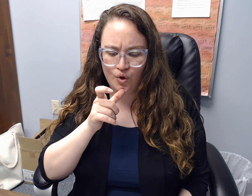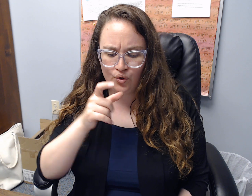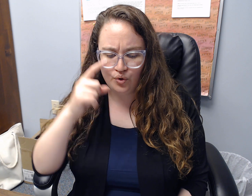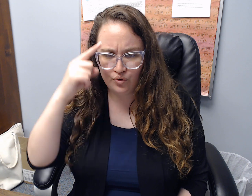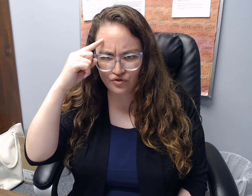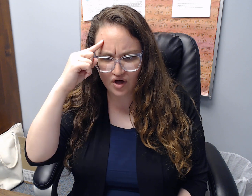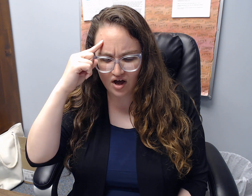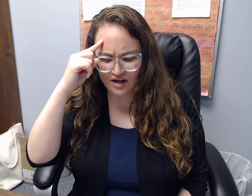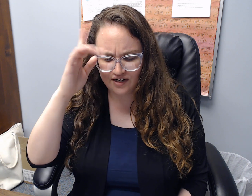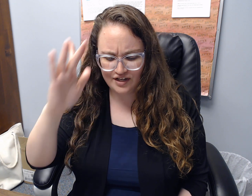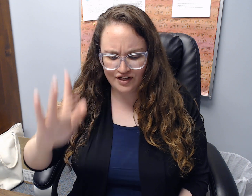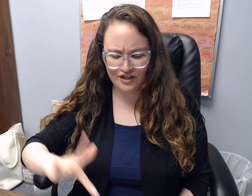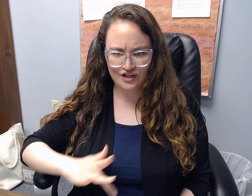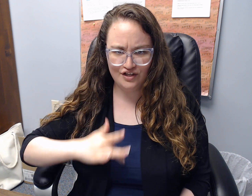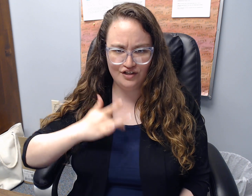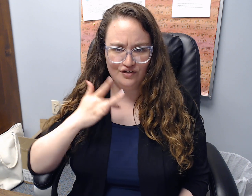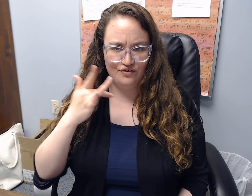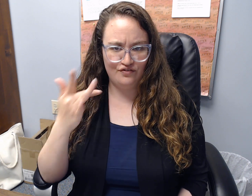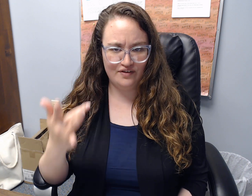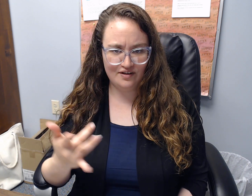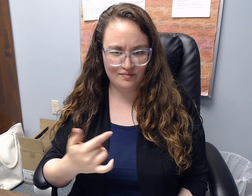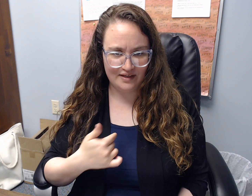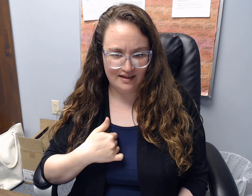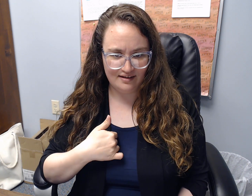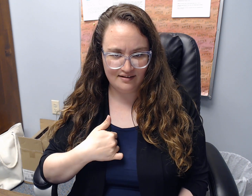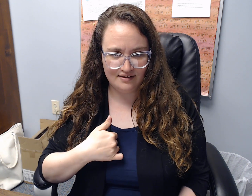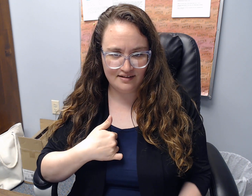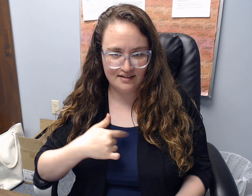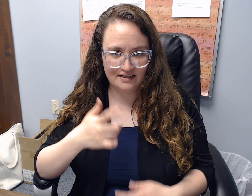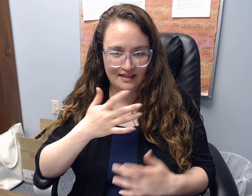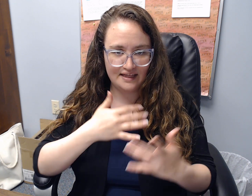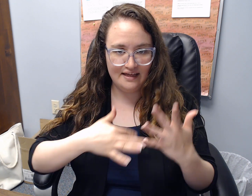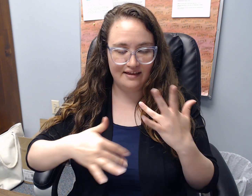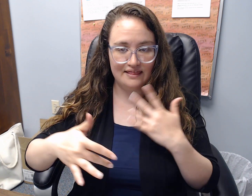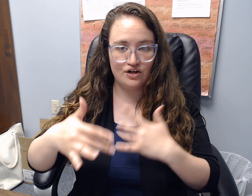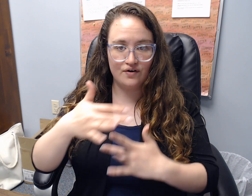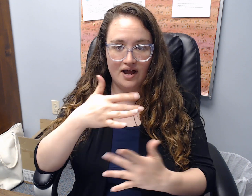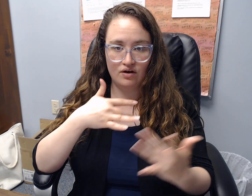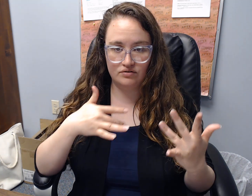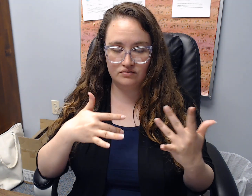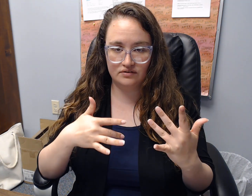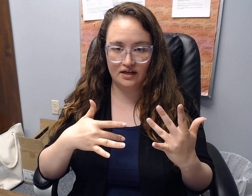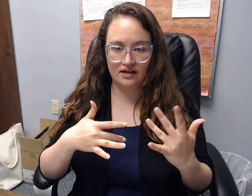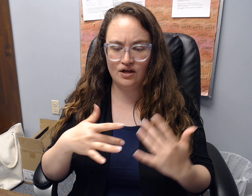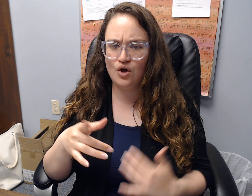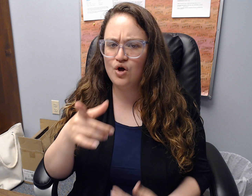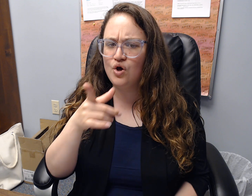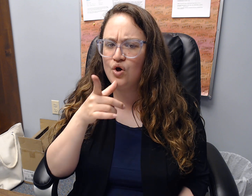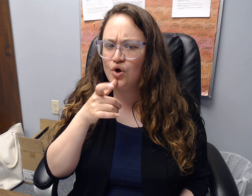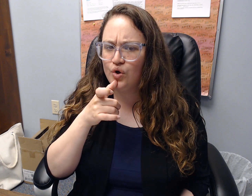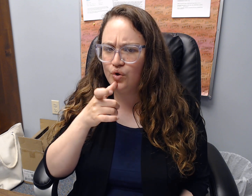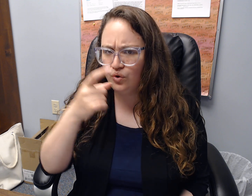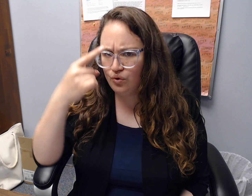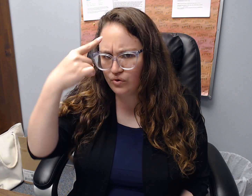Who thought you'd feel me in the crowd? Okay? Who